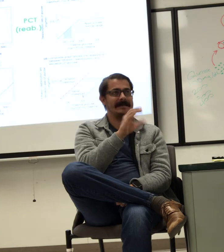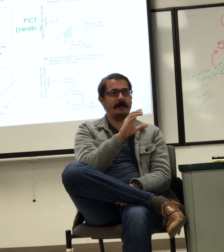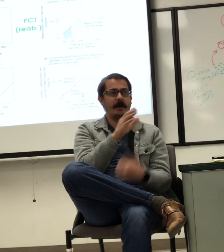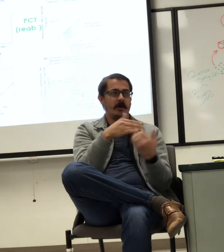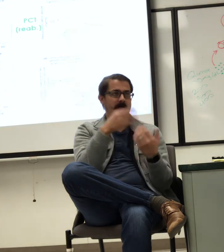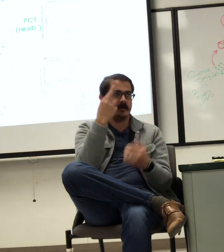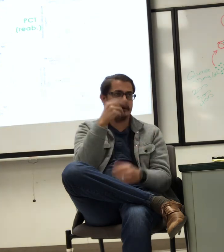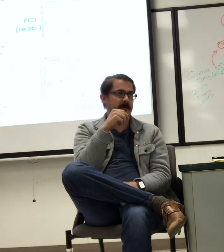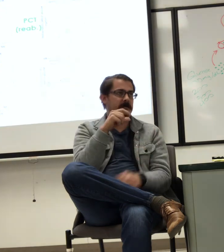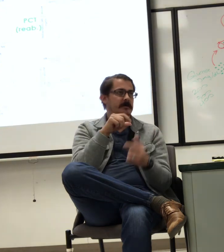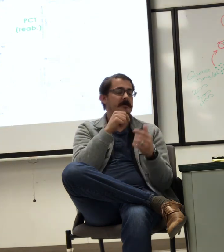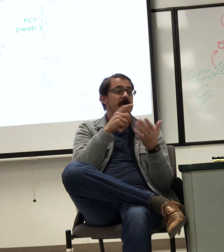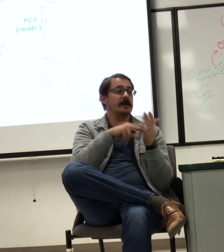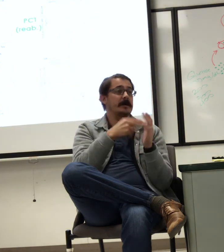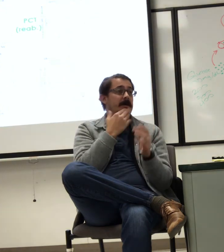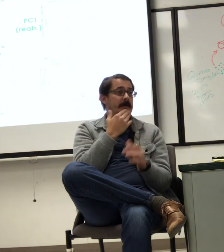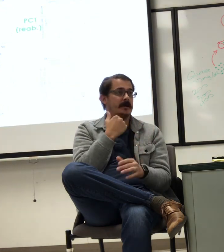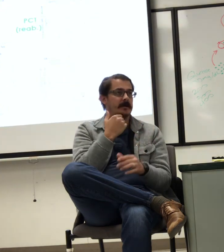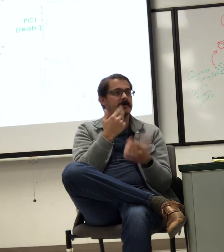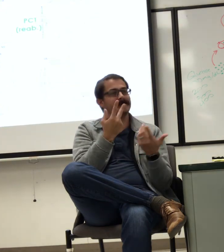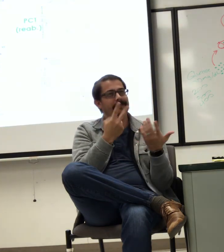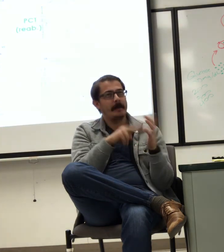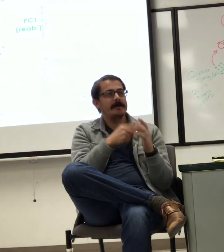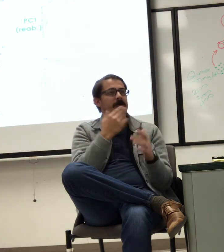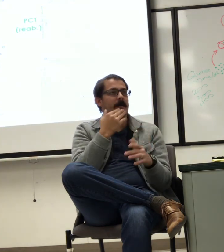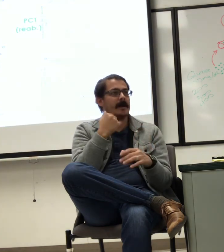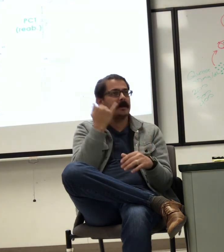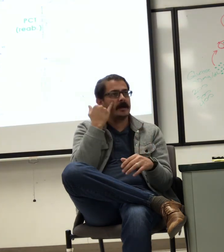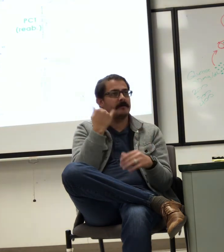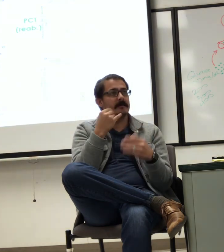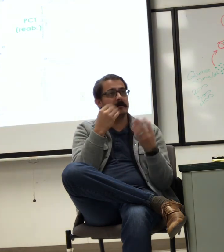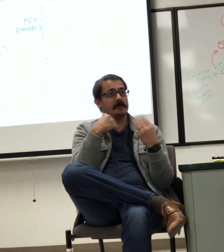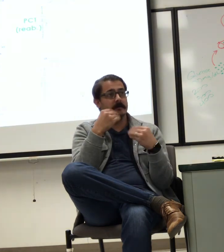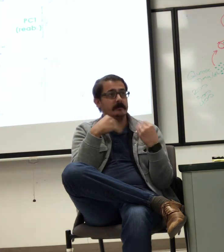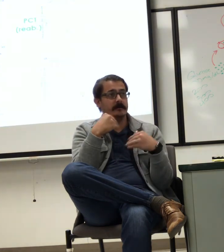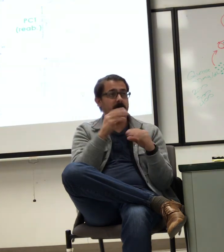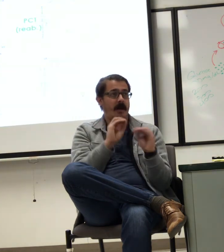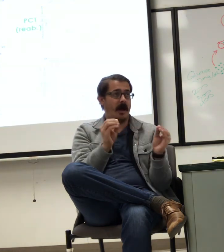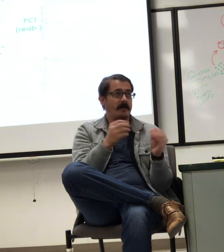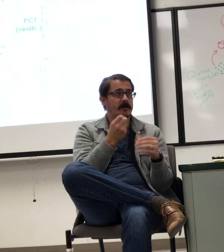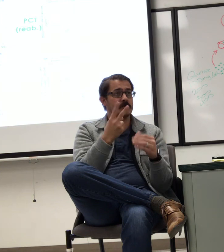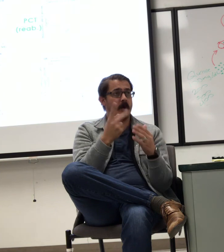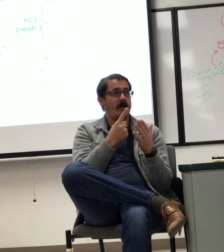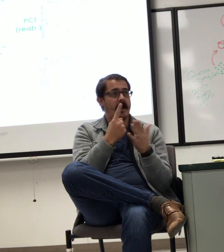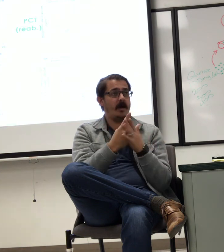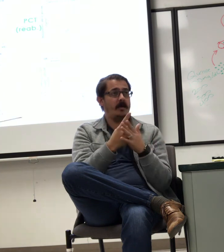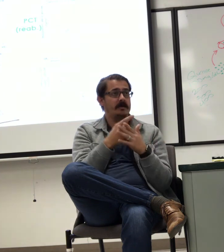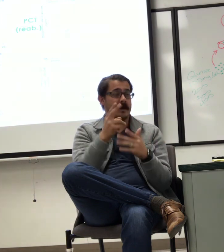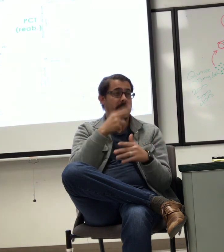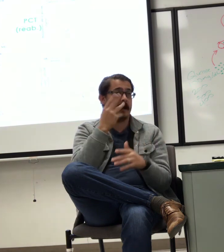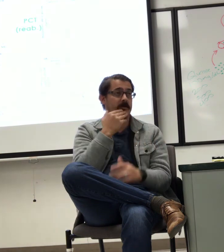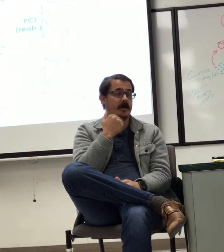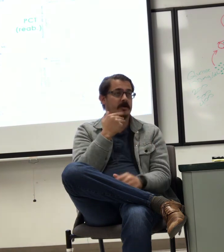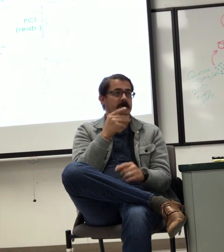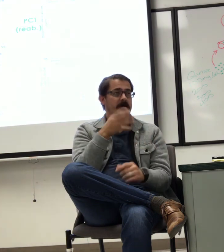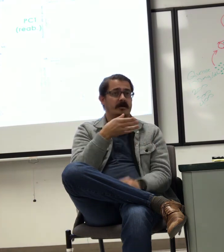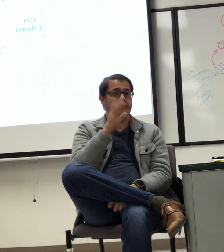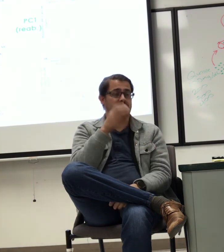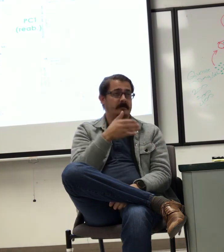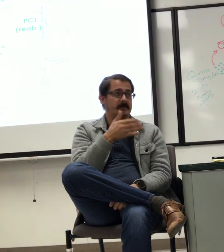mean, it doesn't mean you're diabetic. I mean, it means you're diabetic if you fasted for 12 hours and you still have high glucose. You can just drink